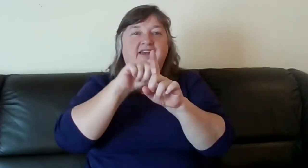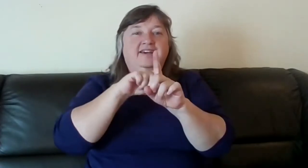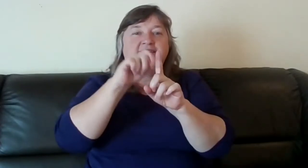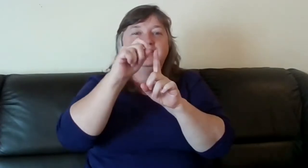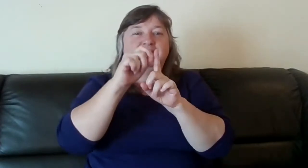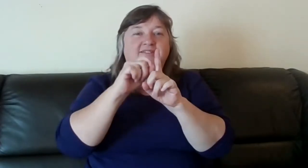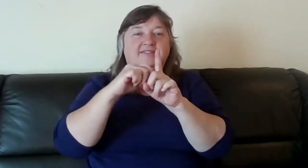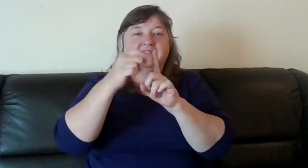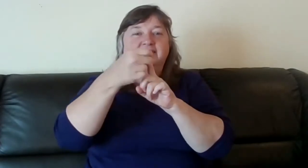Banana.